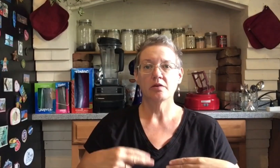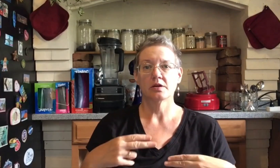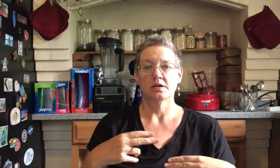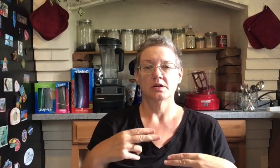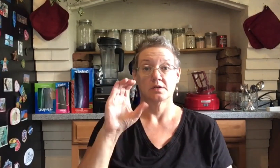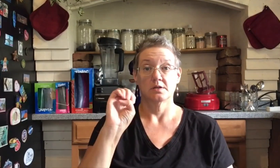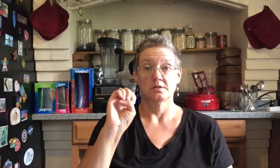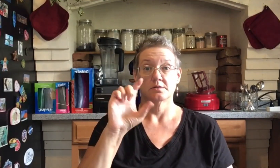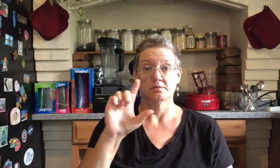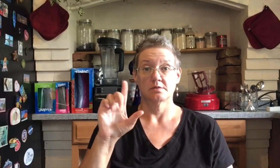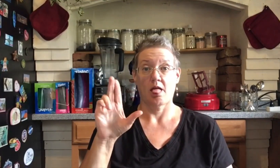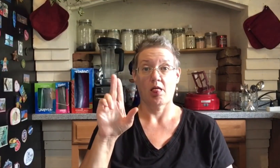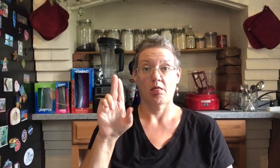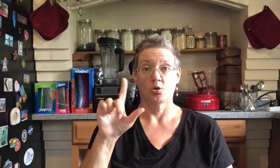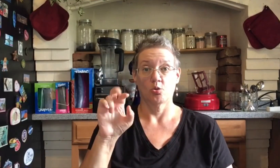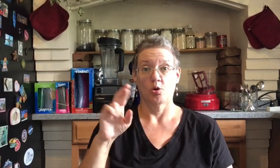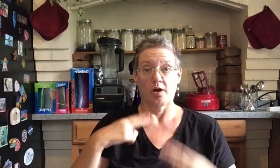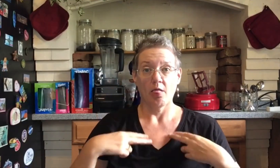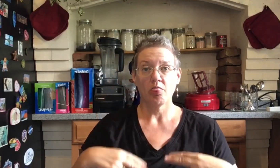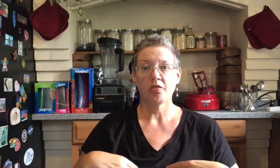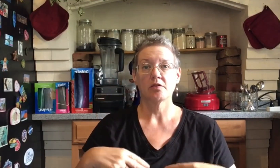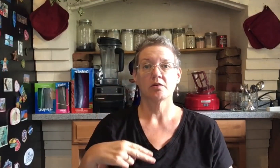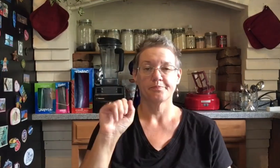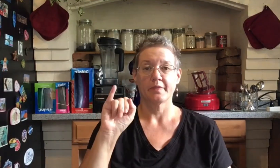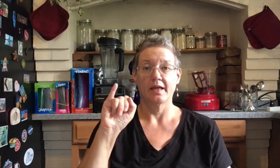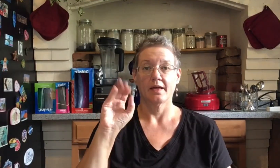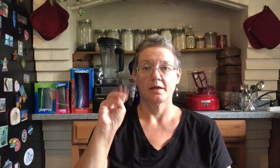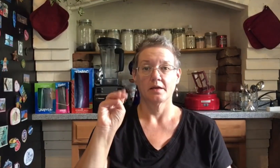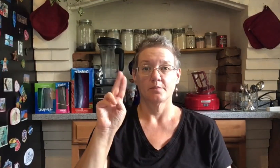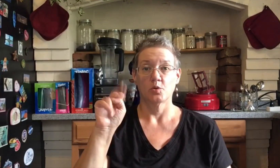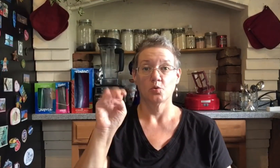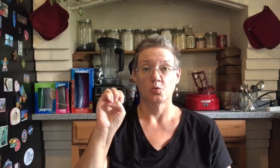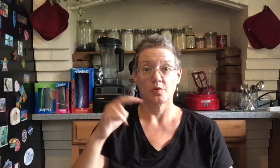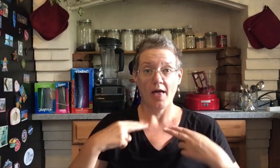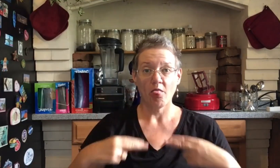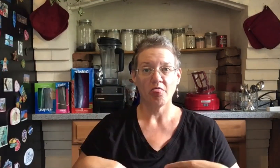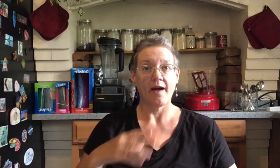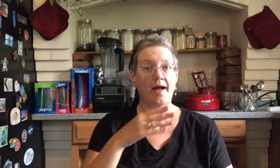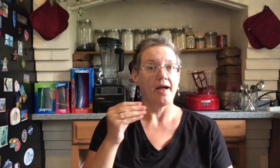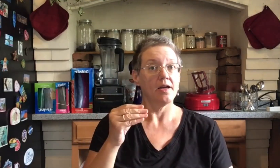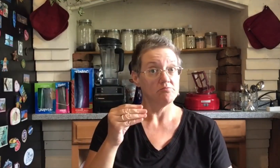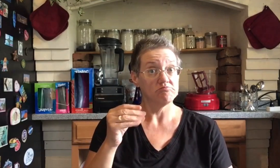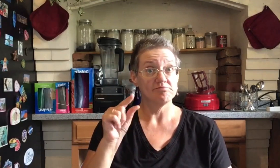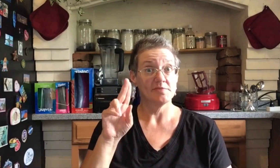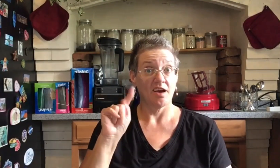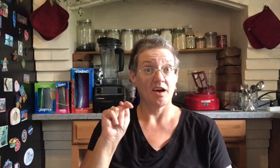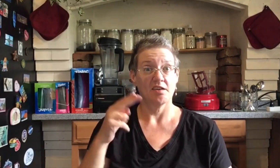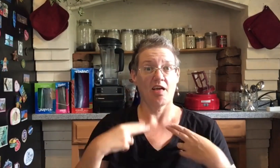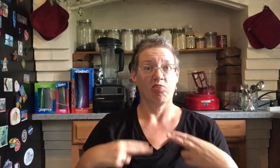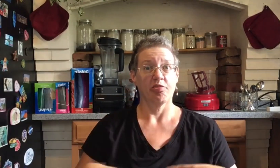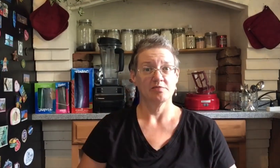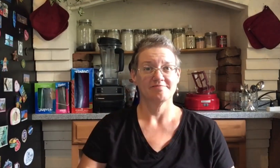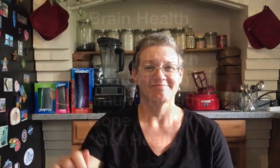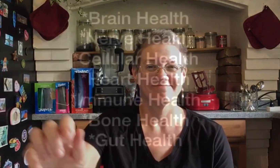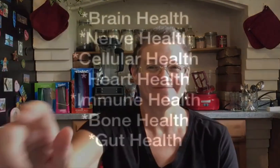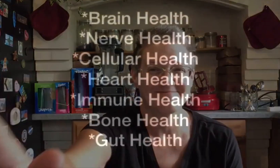heart health, cellular health, immune health, and gut health.